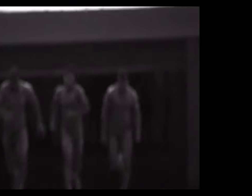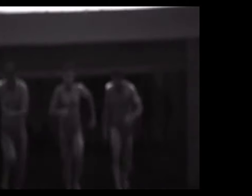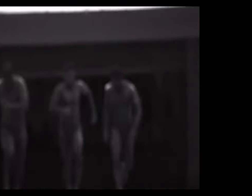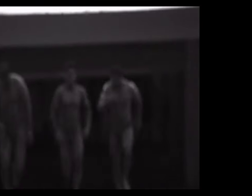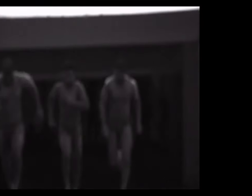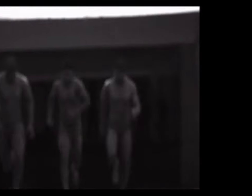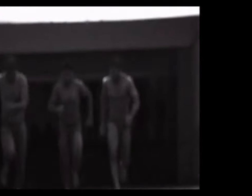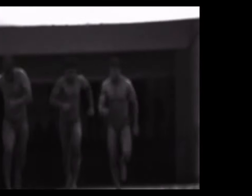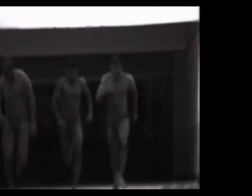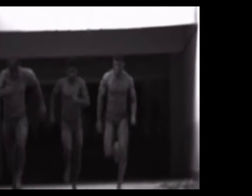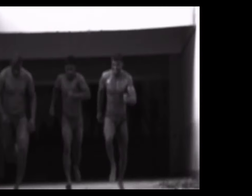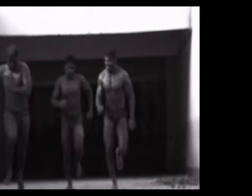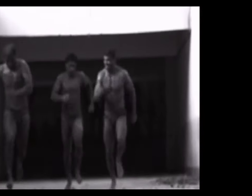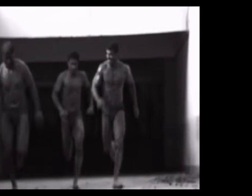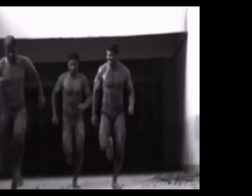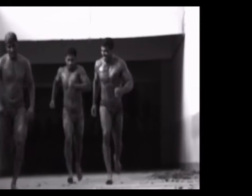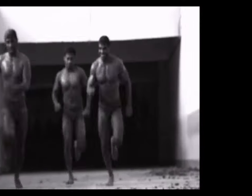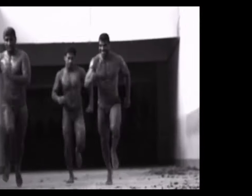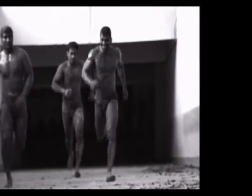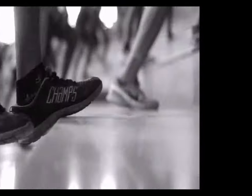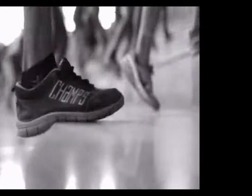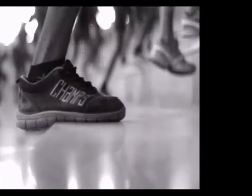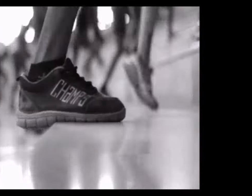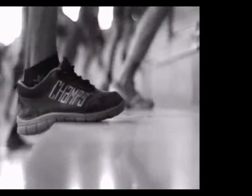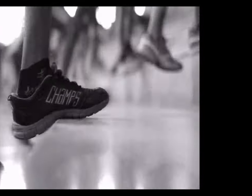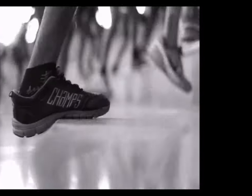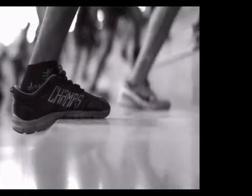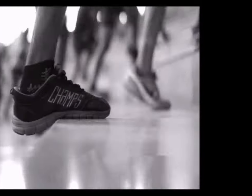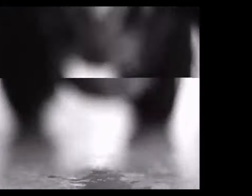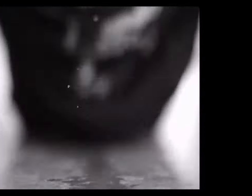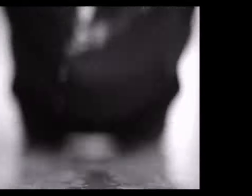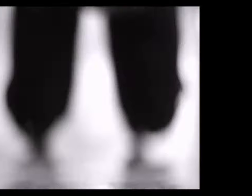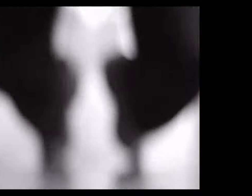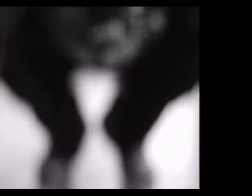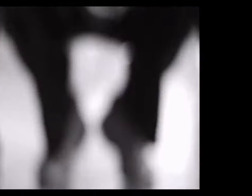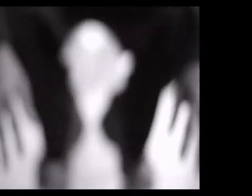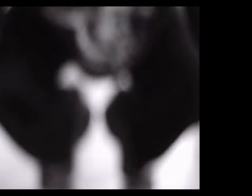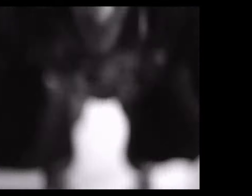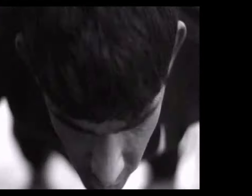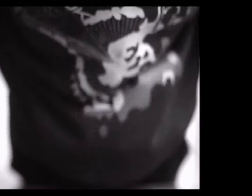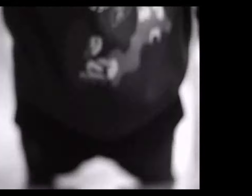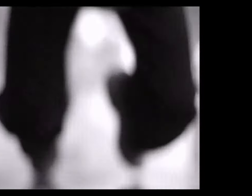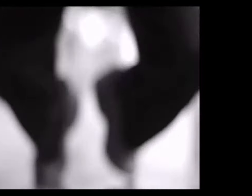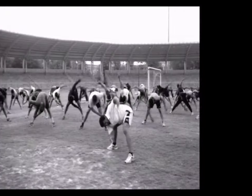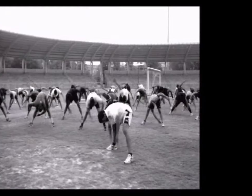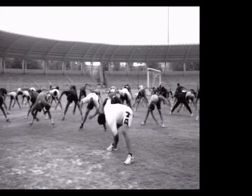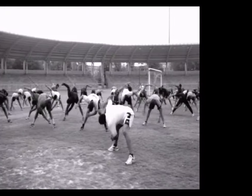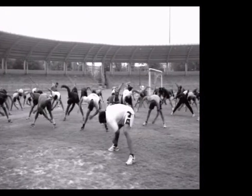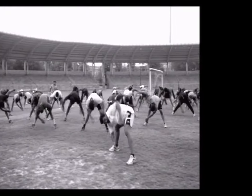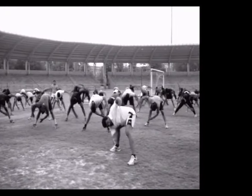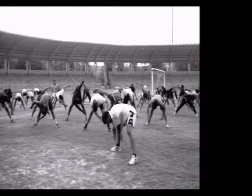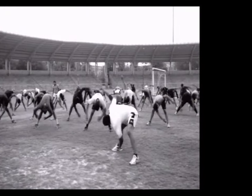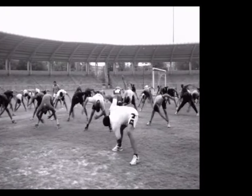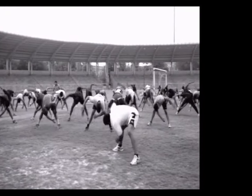your eyes and also far beyond it. It is in the known and the unknown. The ticking clocks,